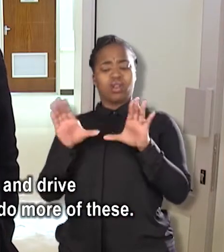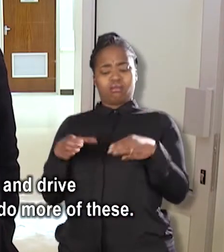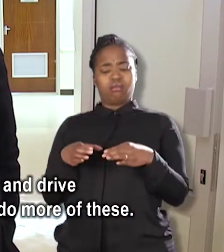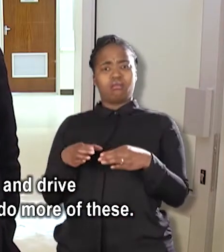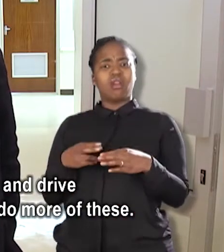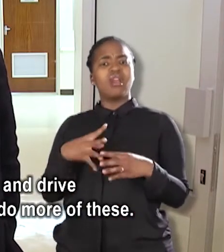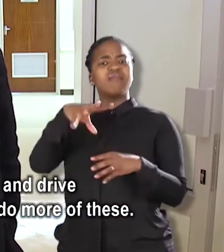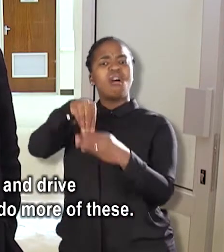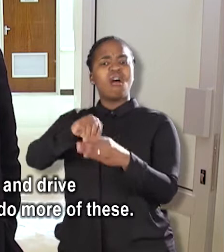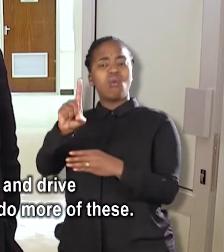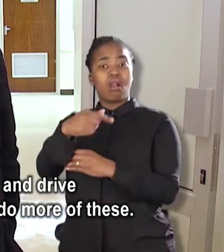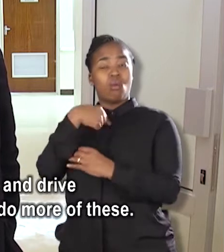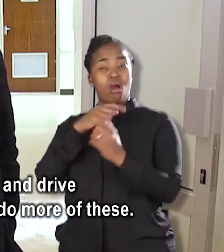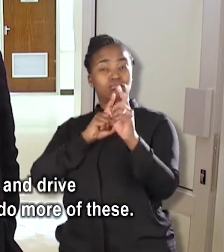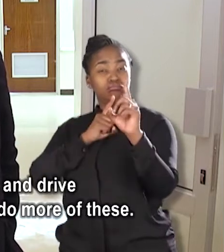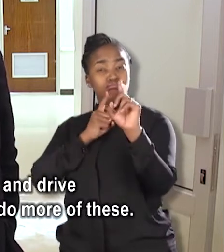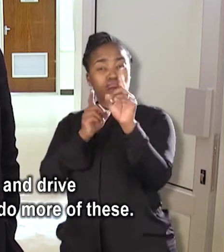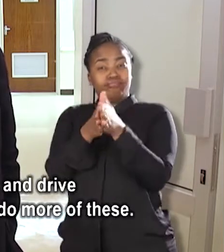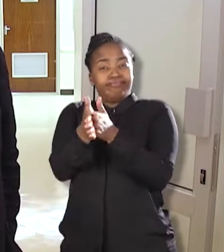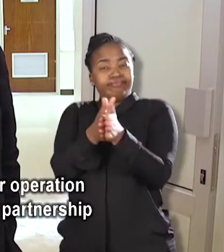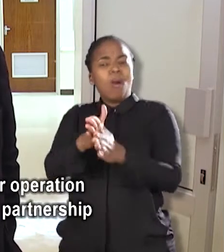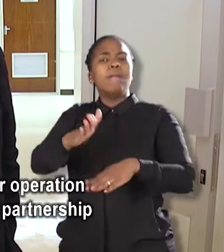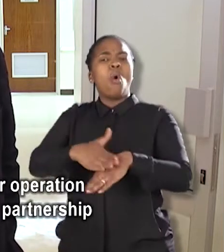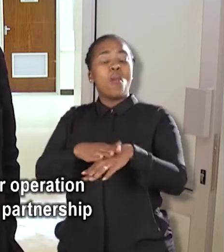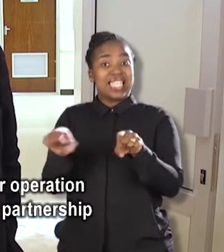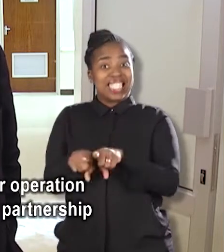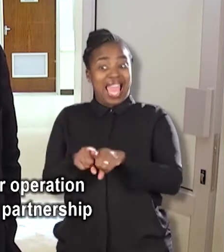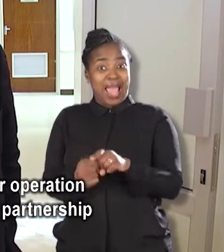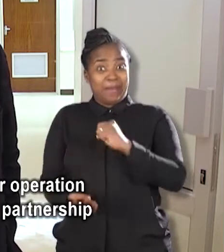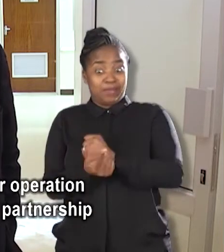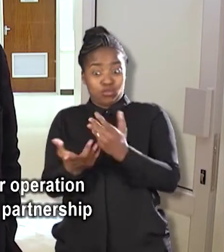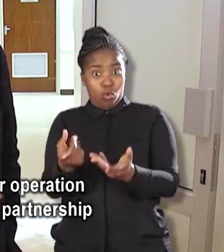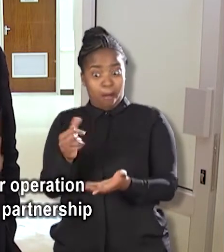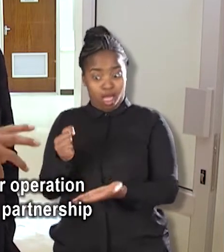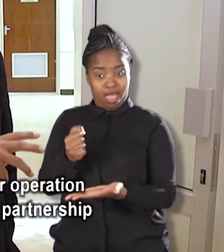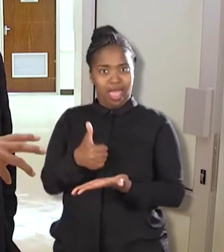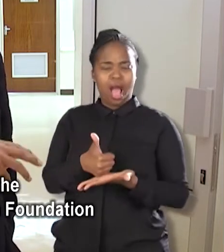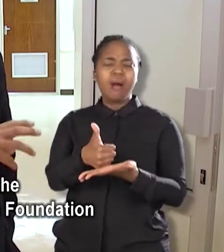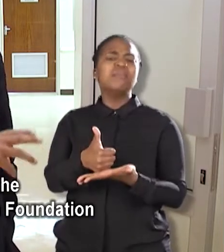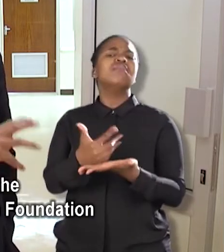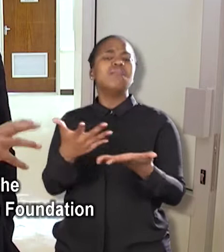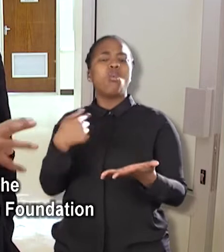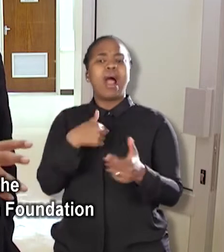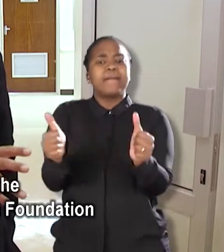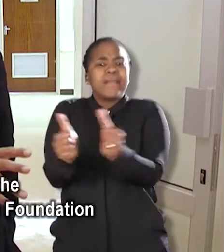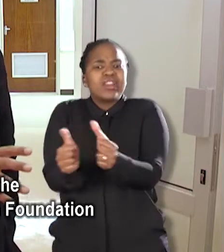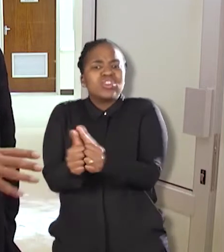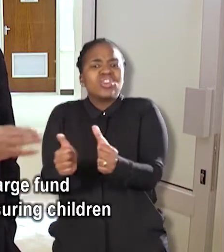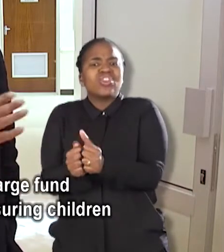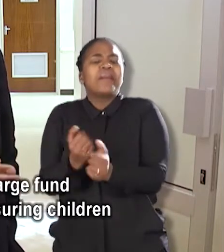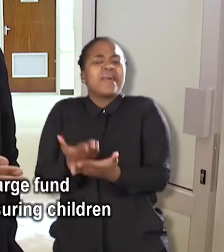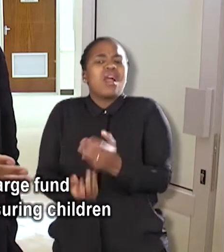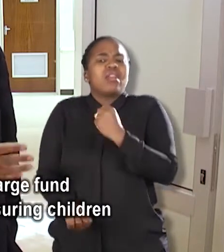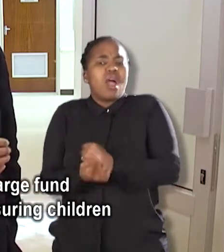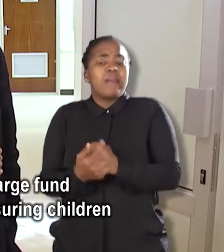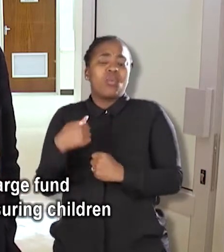of our ambition and drive is to ensure that we can do more of these. This particular operation takes place in partnership with the Nellie Atkinson Foundation, which